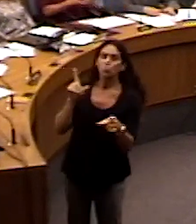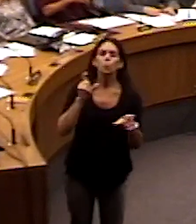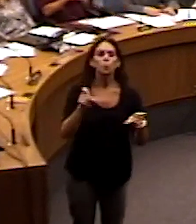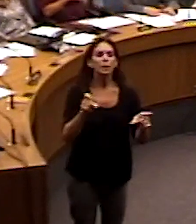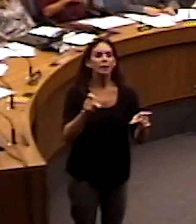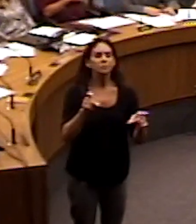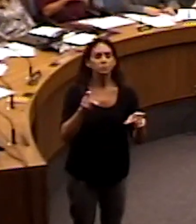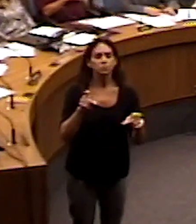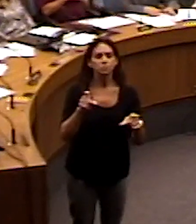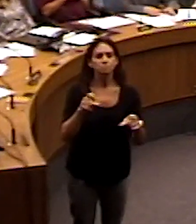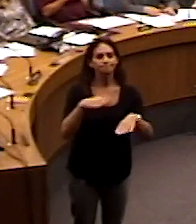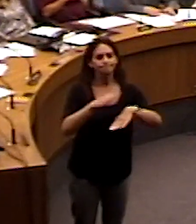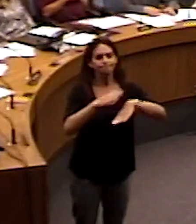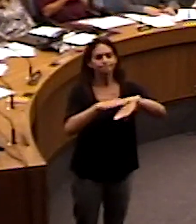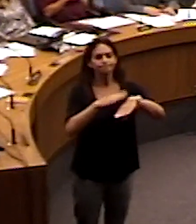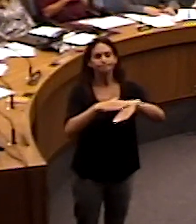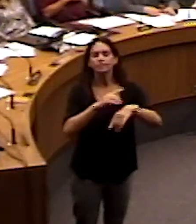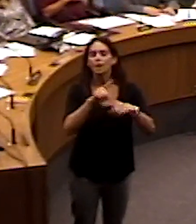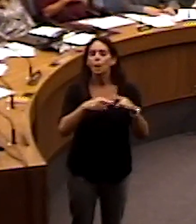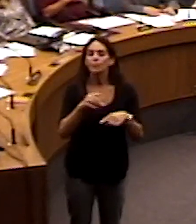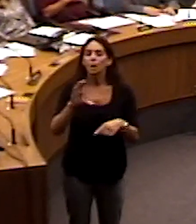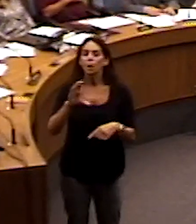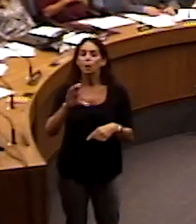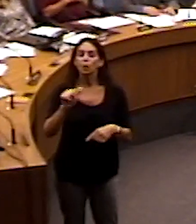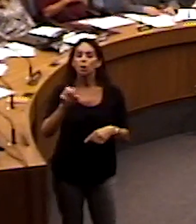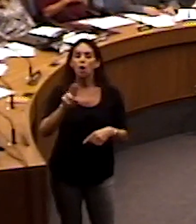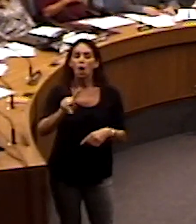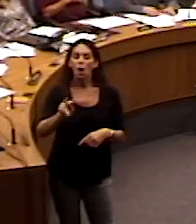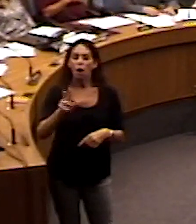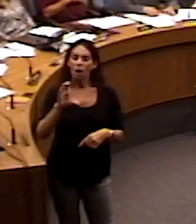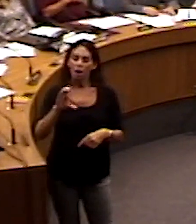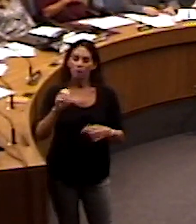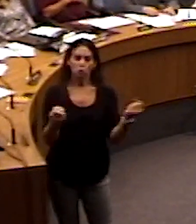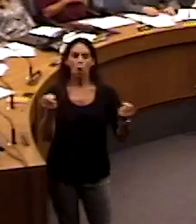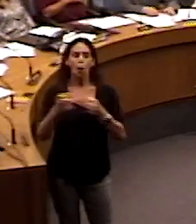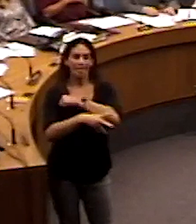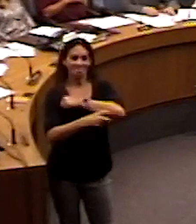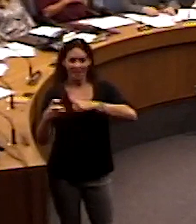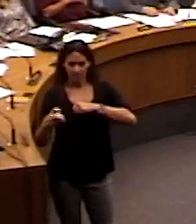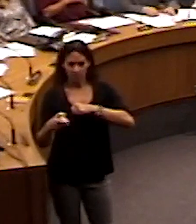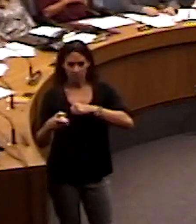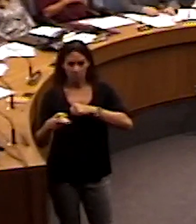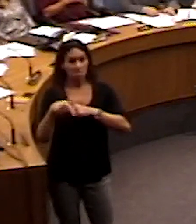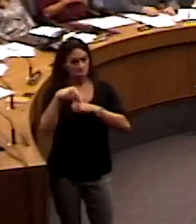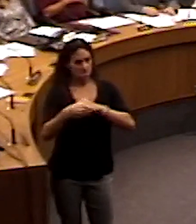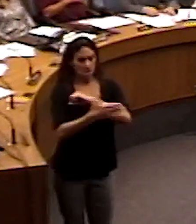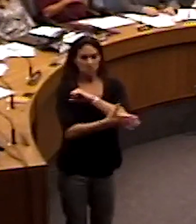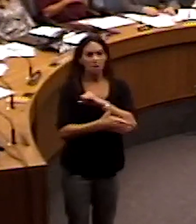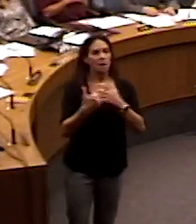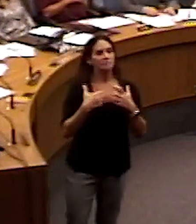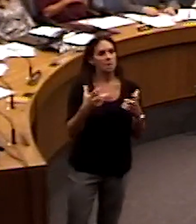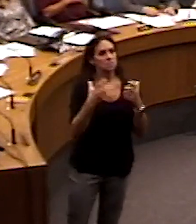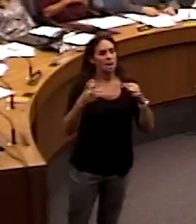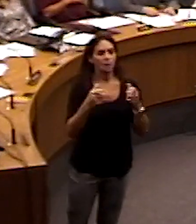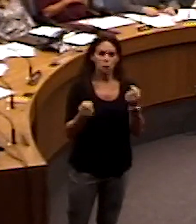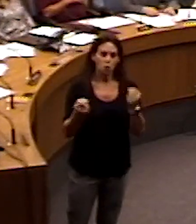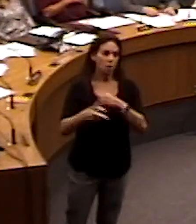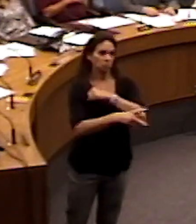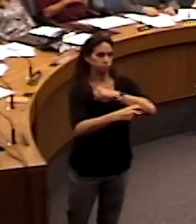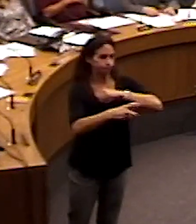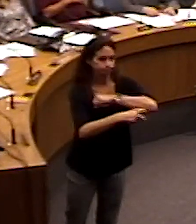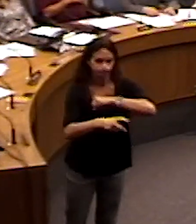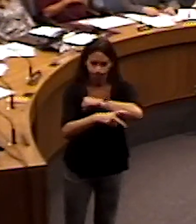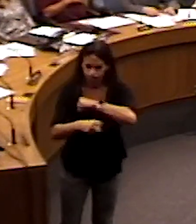a car theft ring in this county that's outrageous. There have been, including a local councilman's